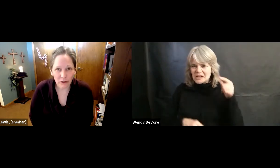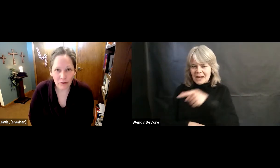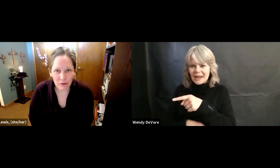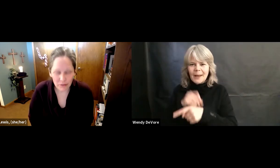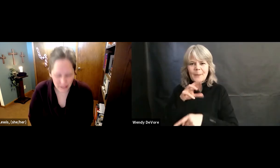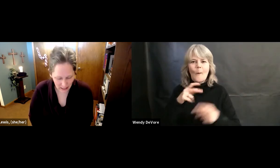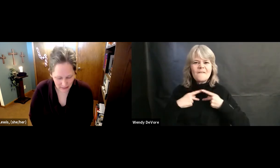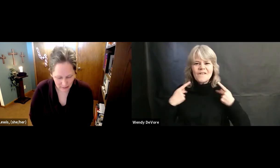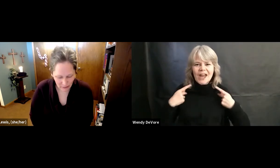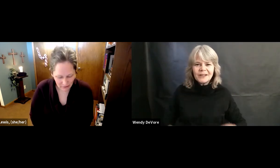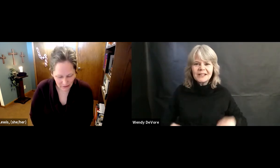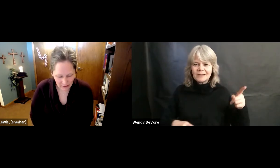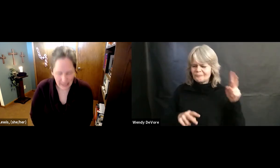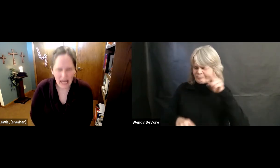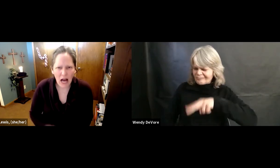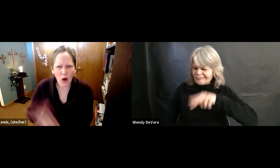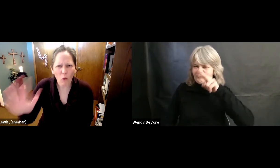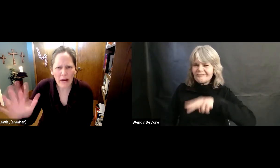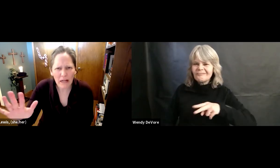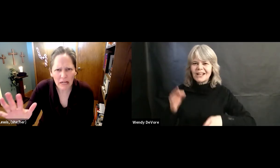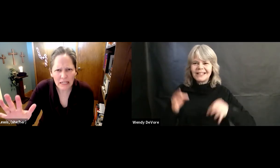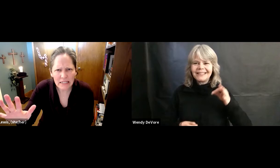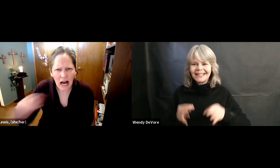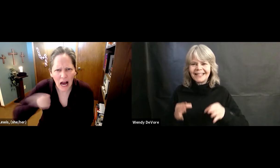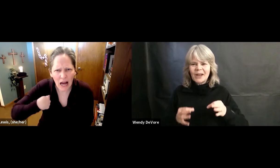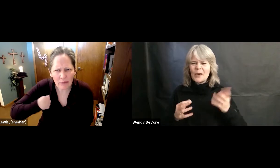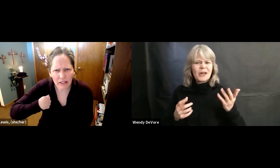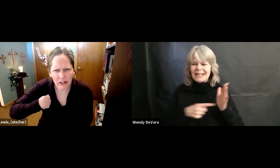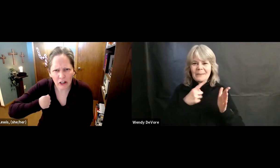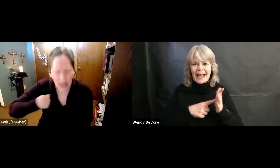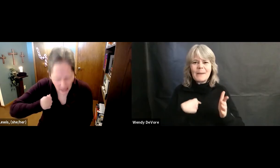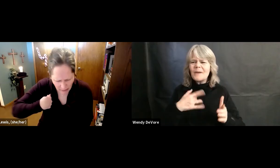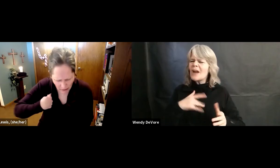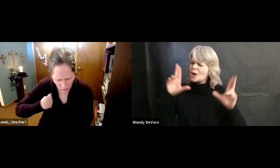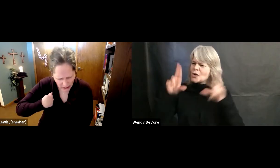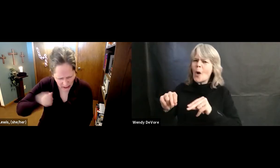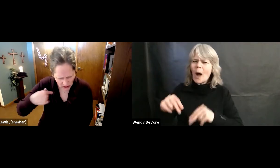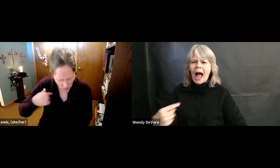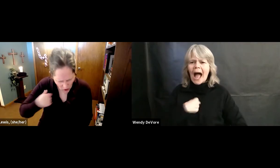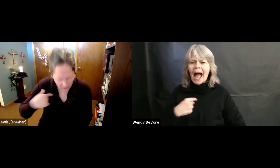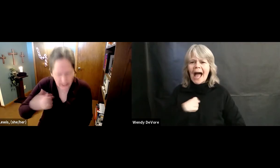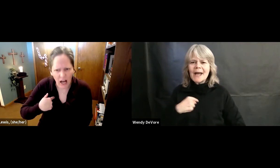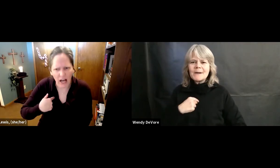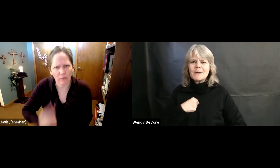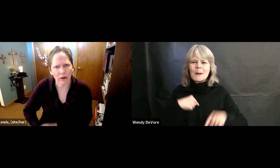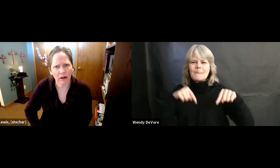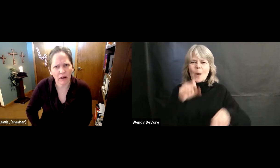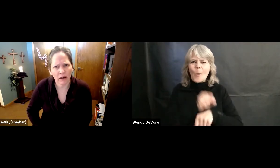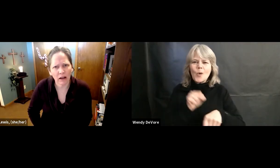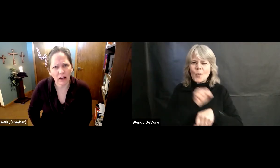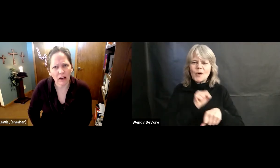You know, those times when we feel like, wait a minute, I've been here, I've been working the whole